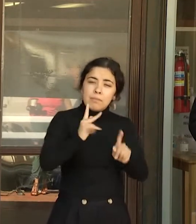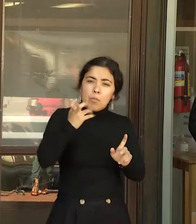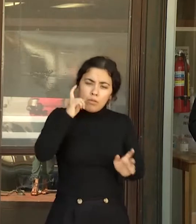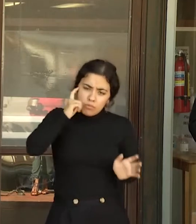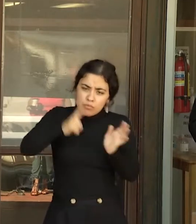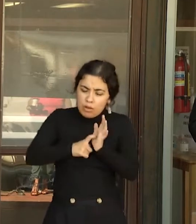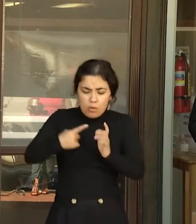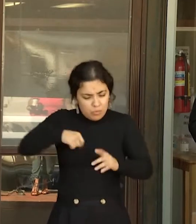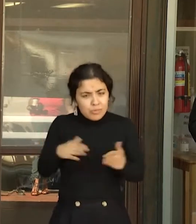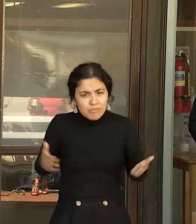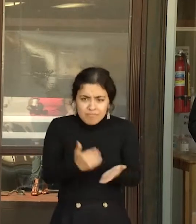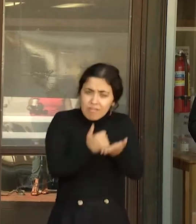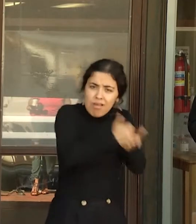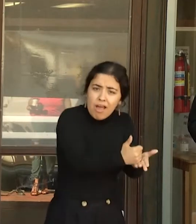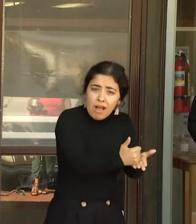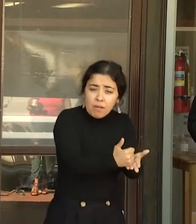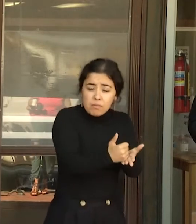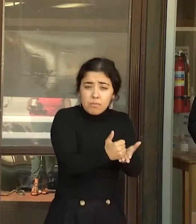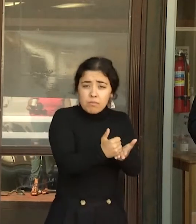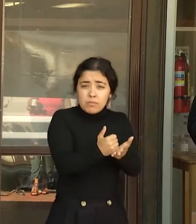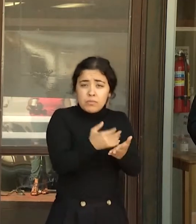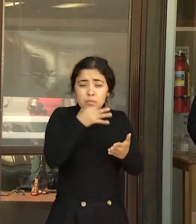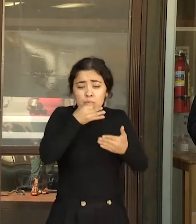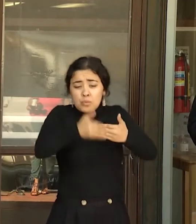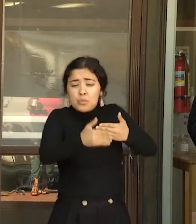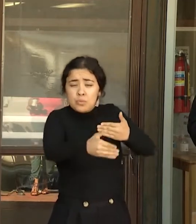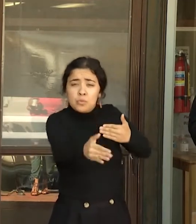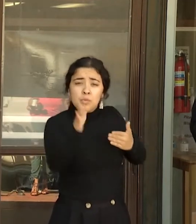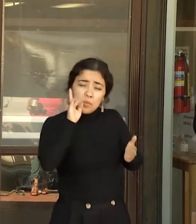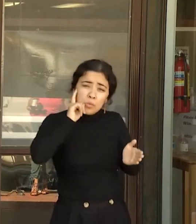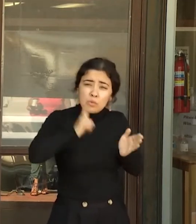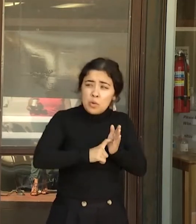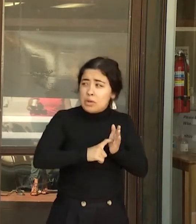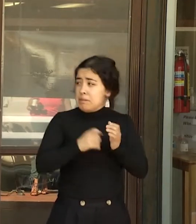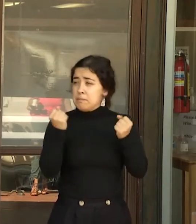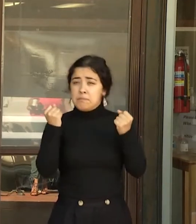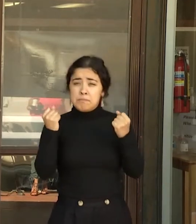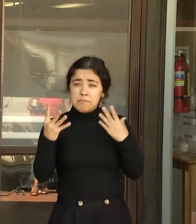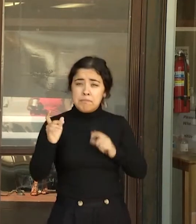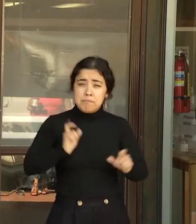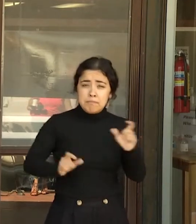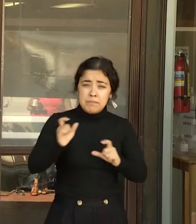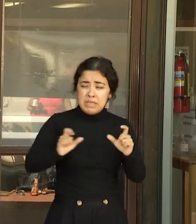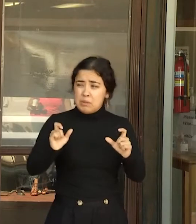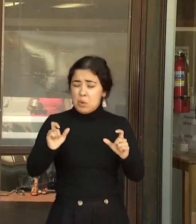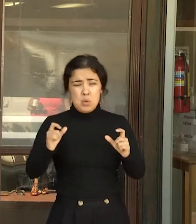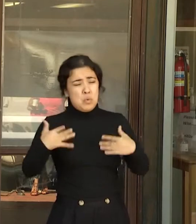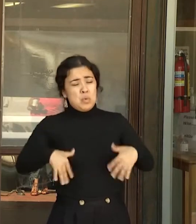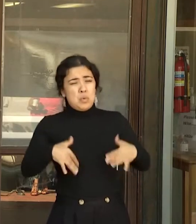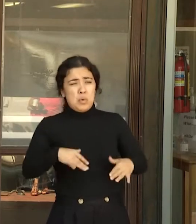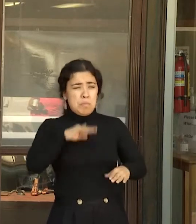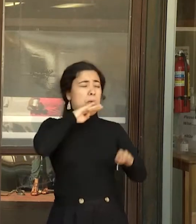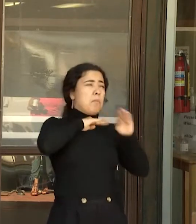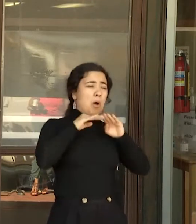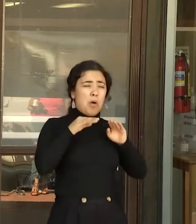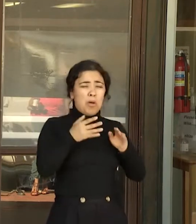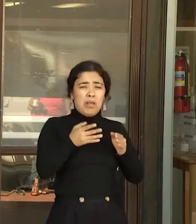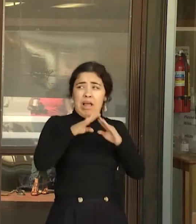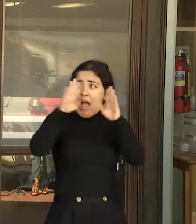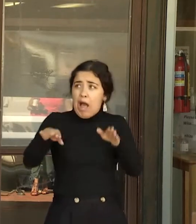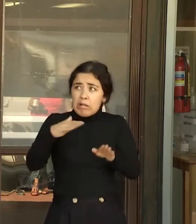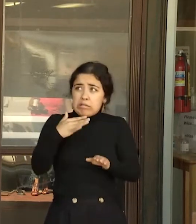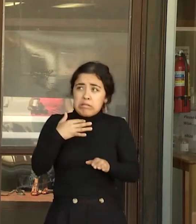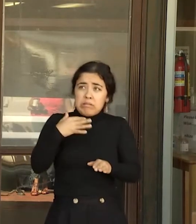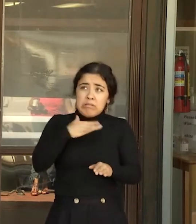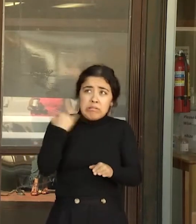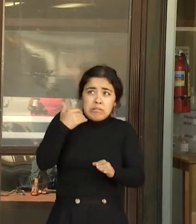in the coming weeks you're going to see an infusion of people that are going to be faced with evictions that are going to need more help. And with this help from